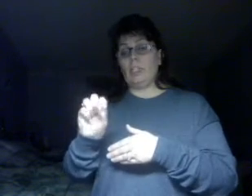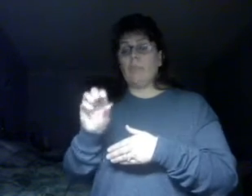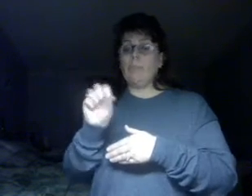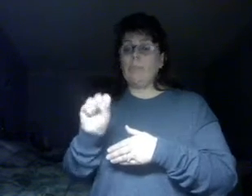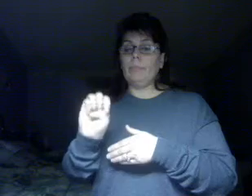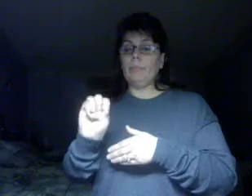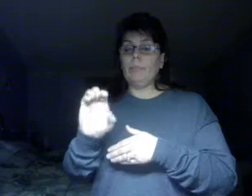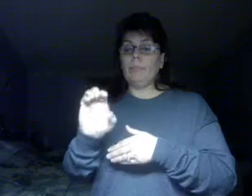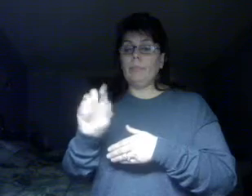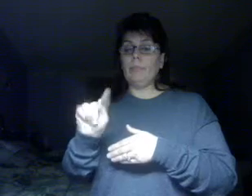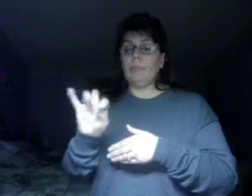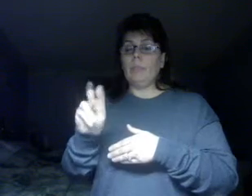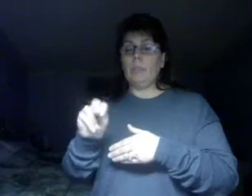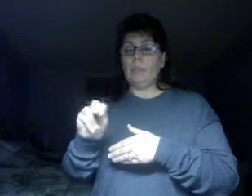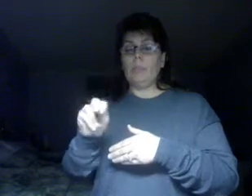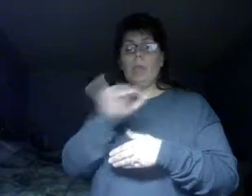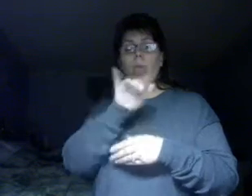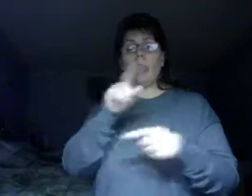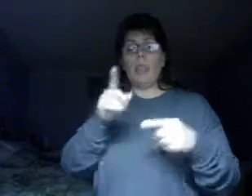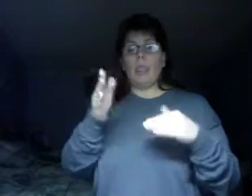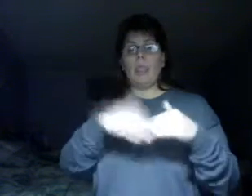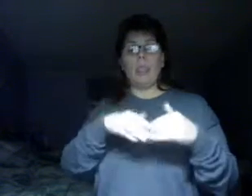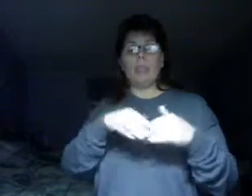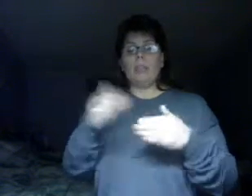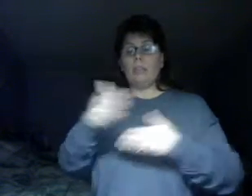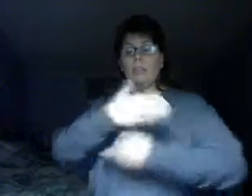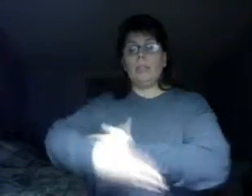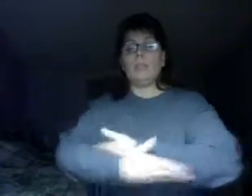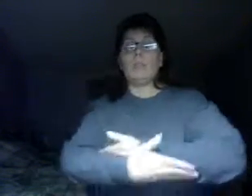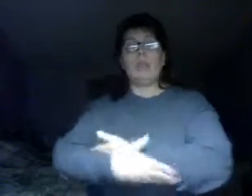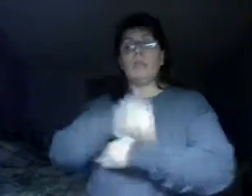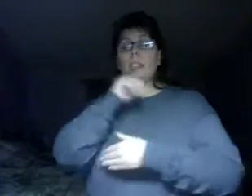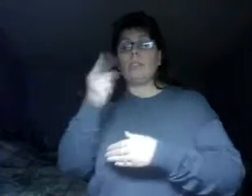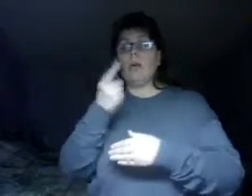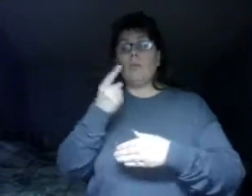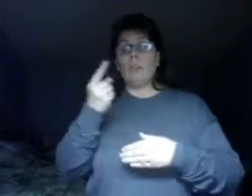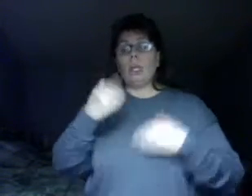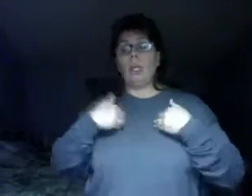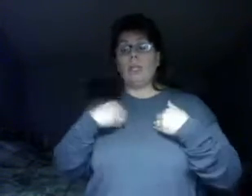about 15 to 20%. We don't know why there's a difference. They're just